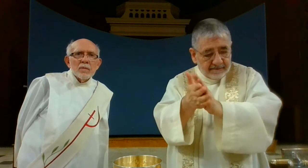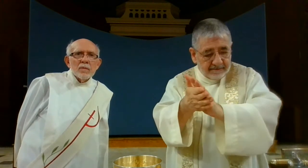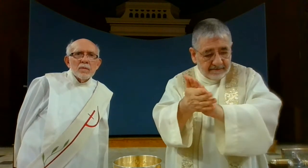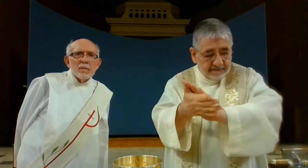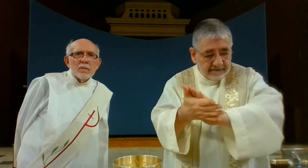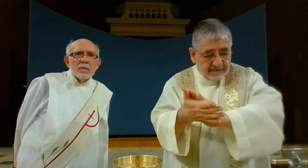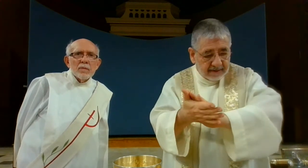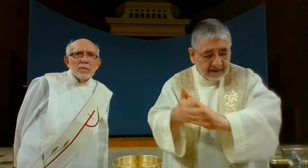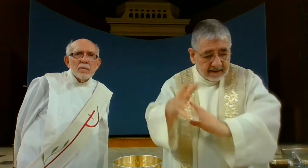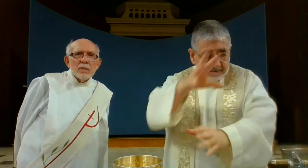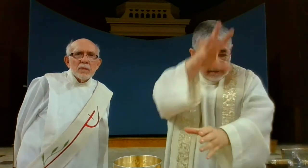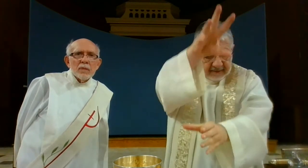of things